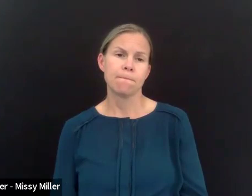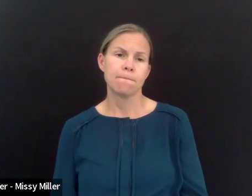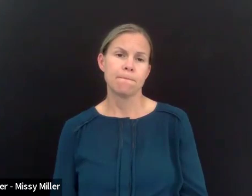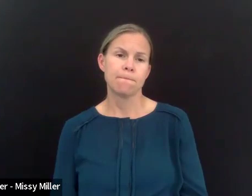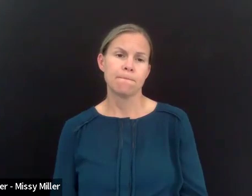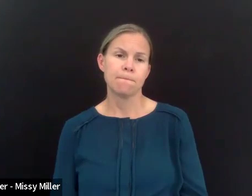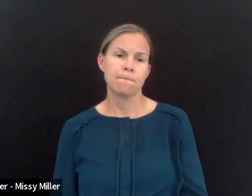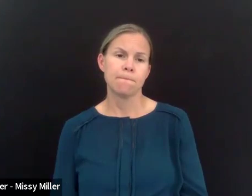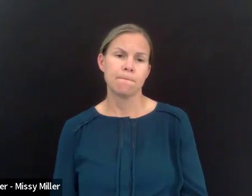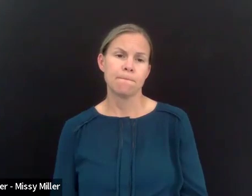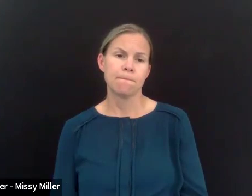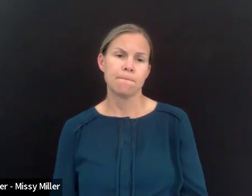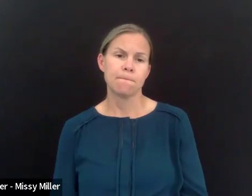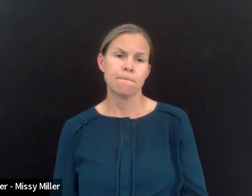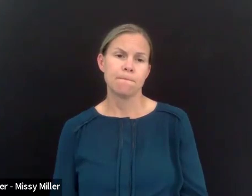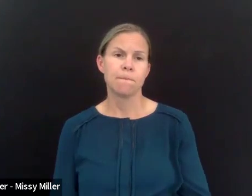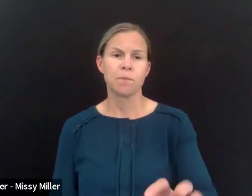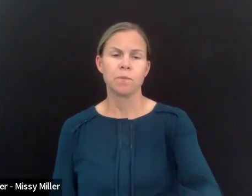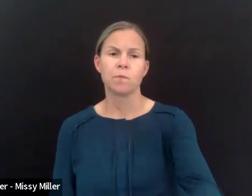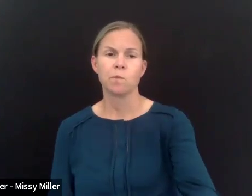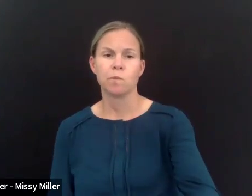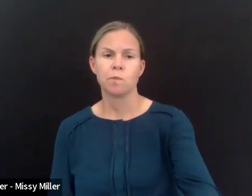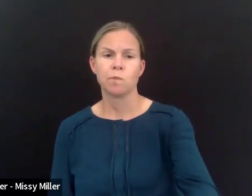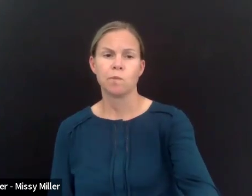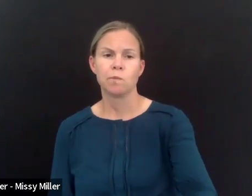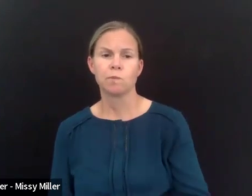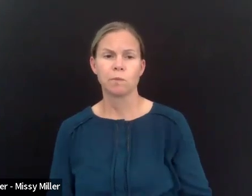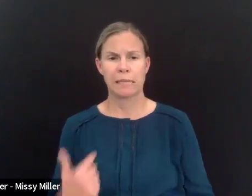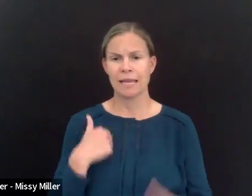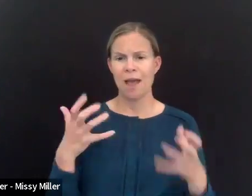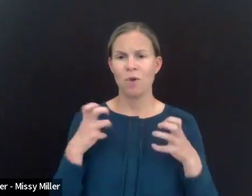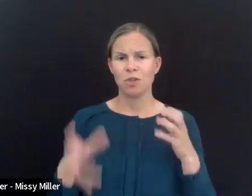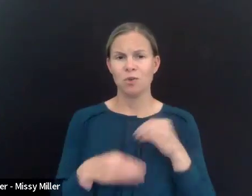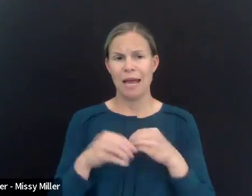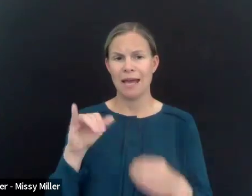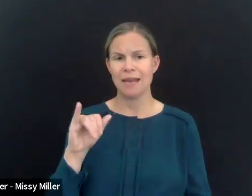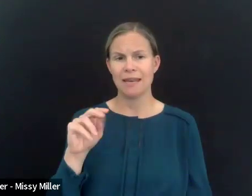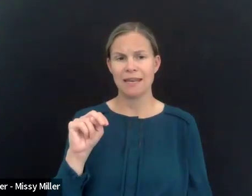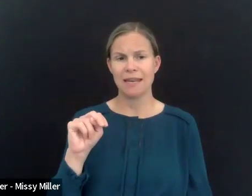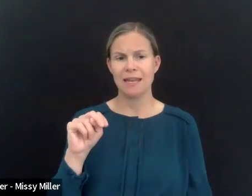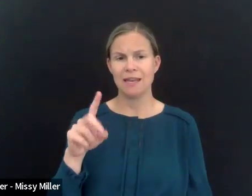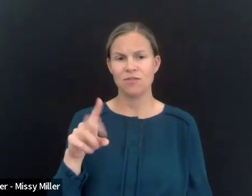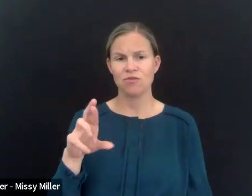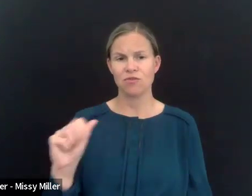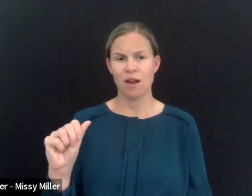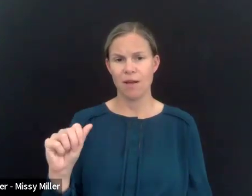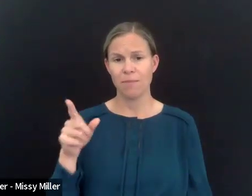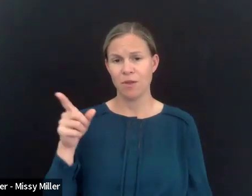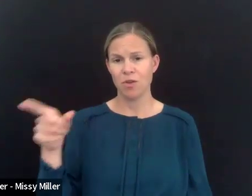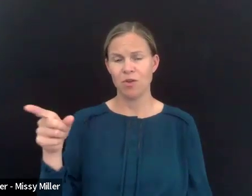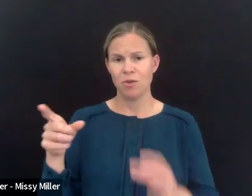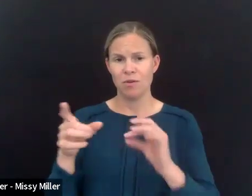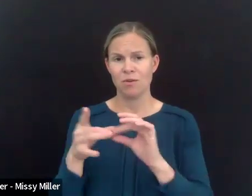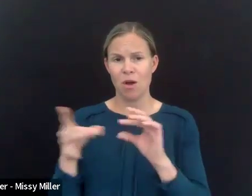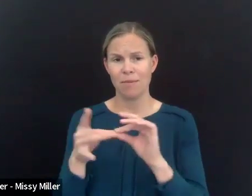Can I just jump in real quick to underscore that, Shanti, you just said 10 things that we found in our